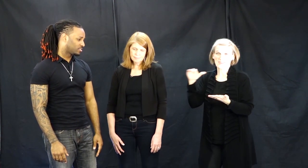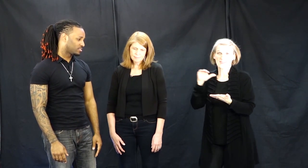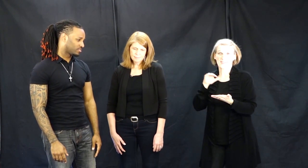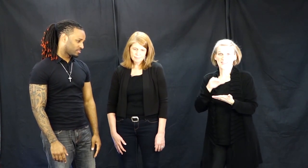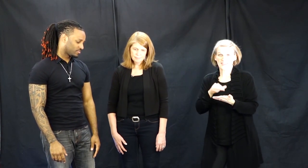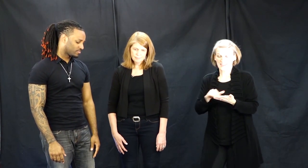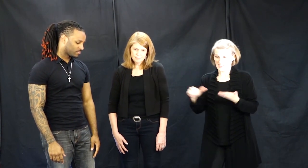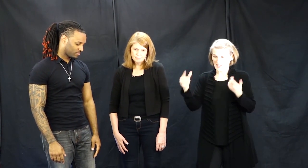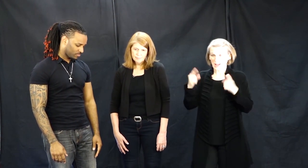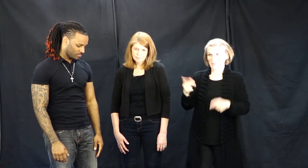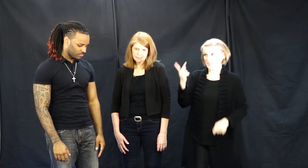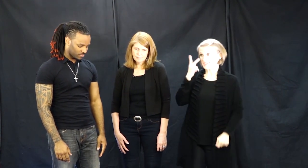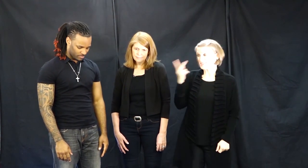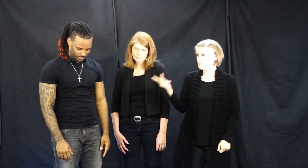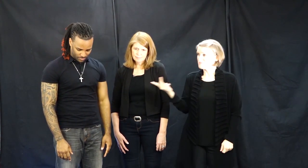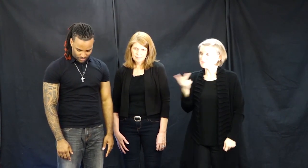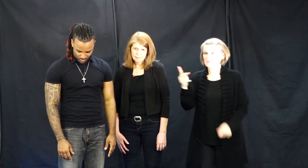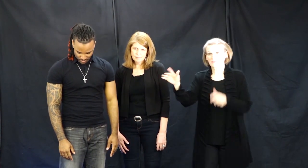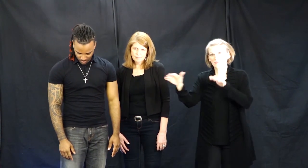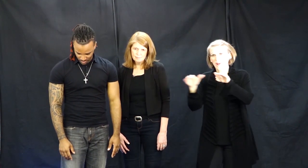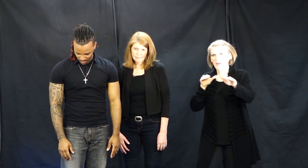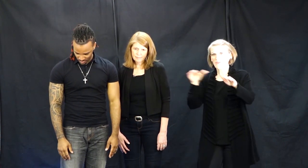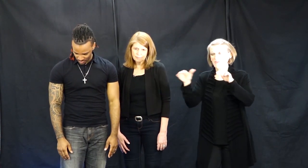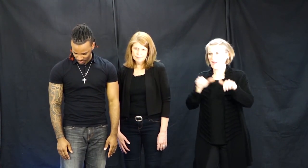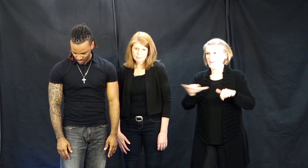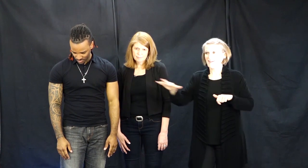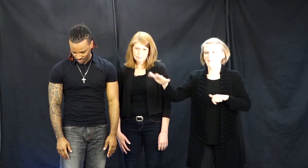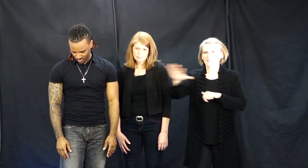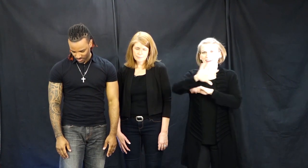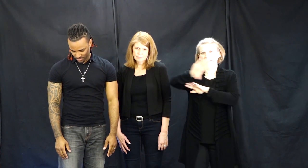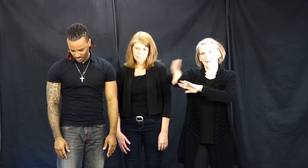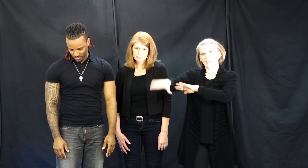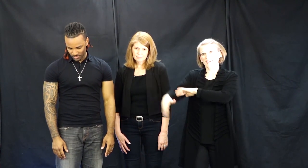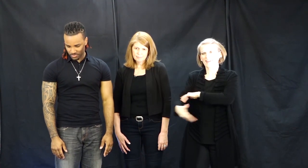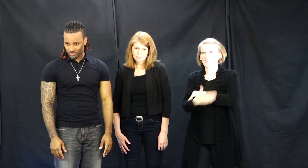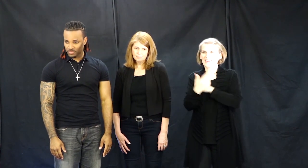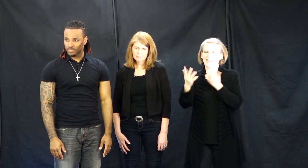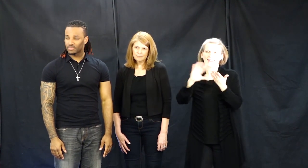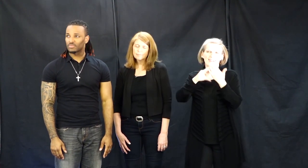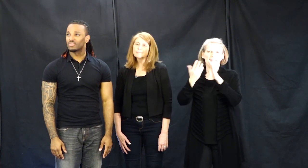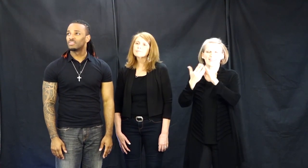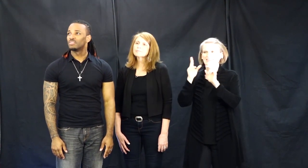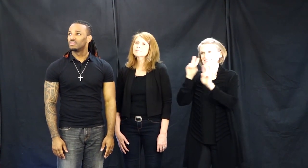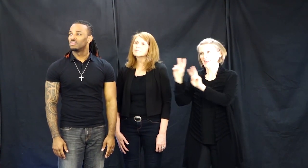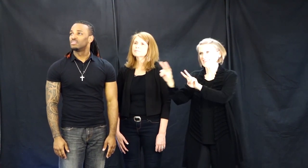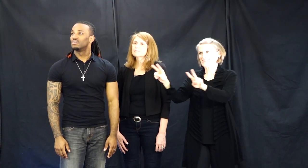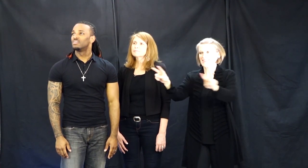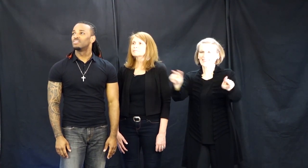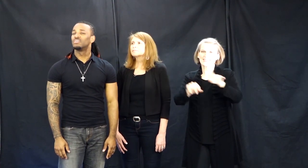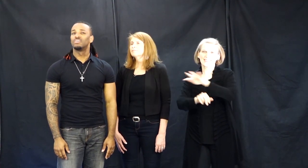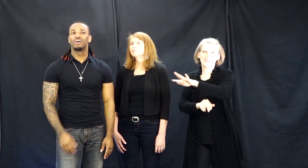unimaginable. See them walking in the park, long after dark, taking in the sights of the